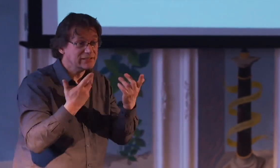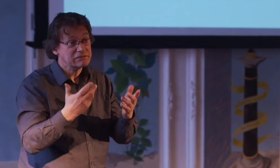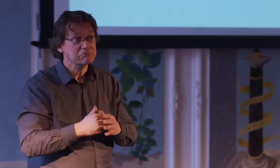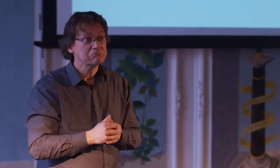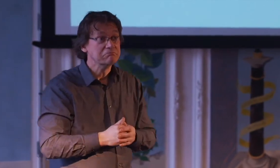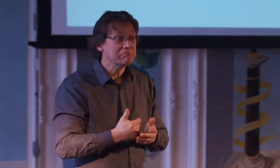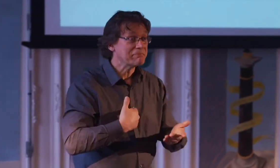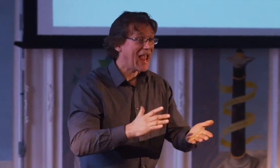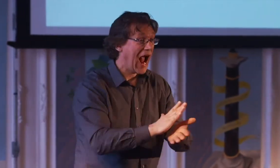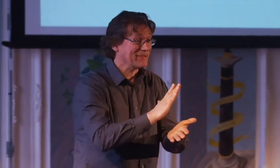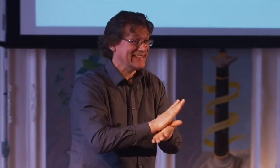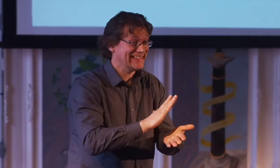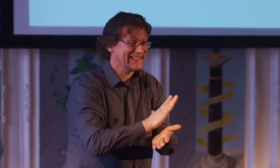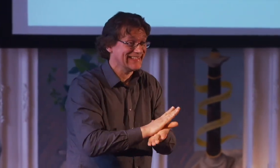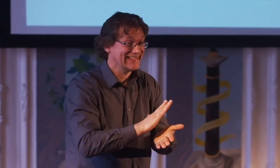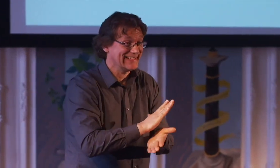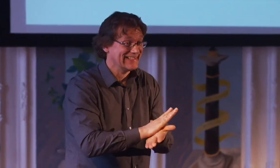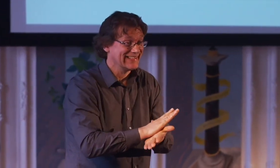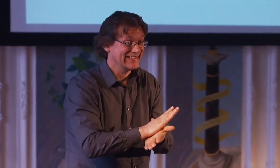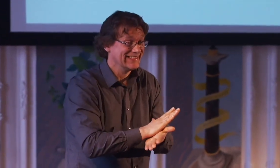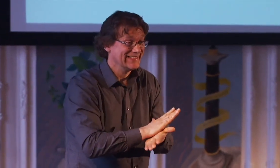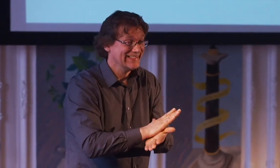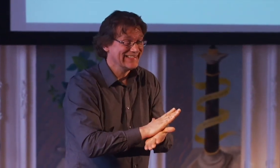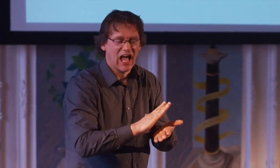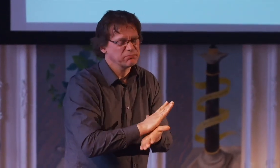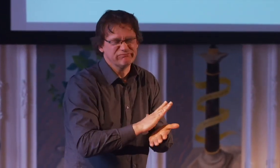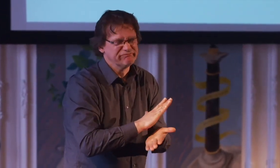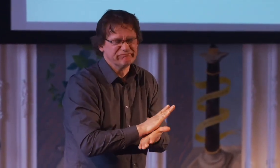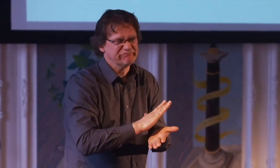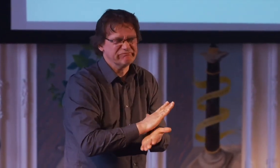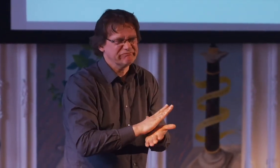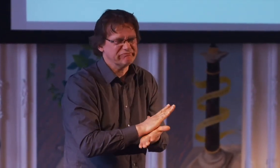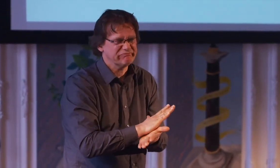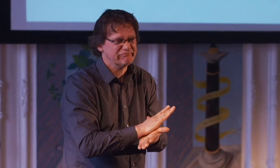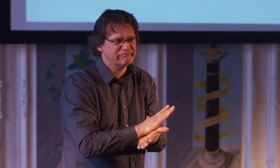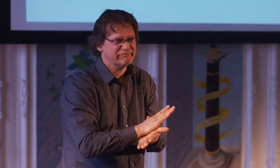Facial expression, finally. This is the sign for happy, the nice smiley face. Not happy.